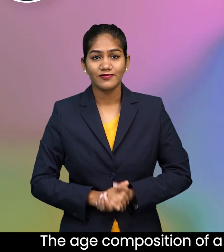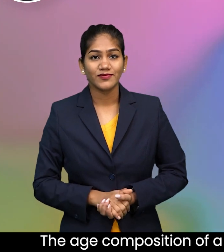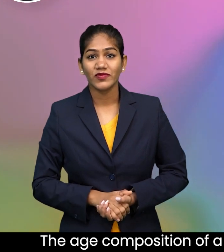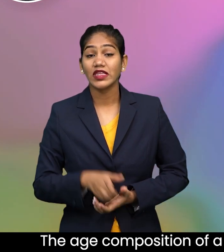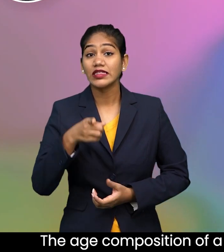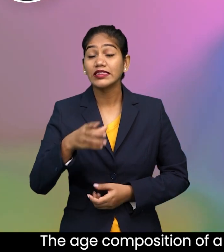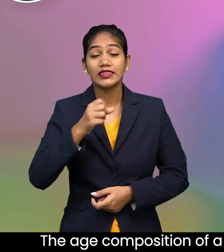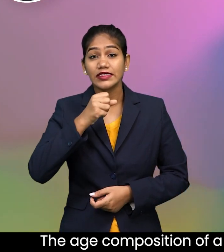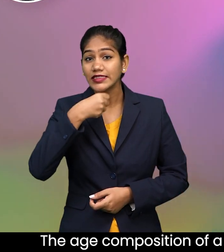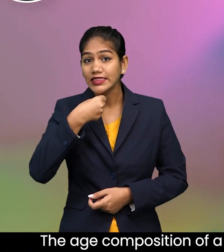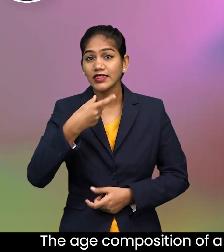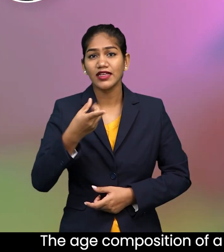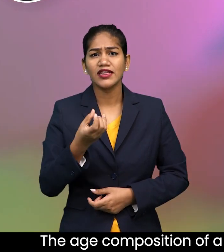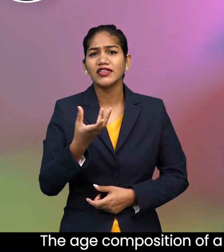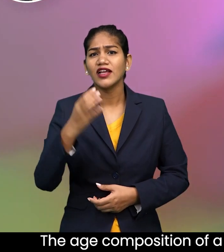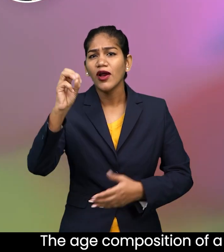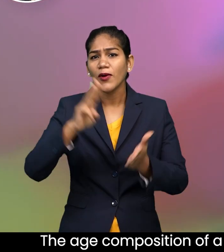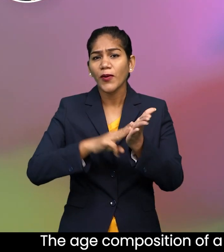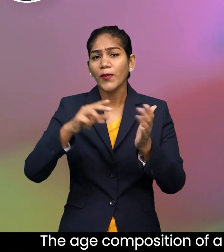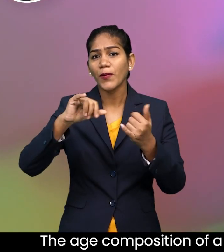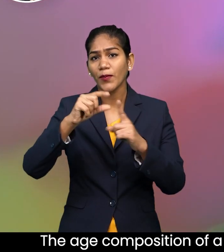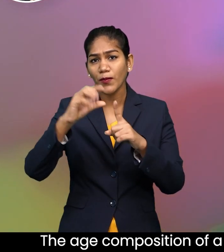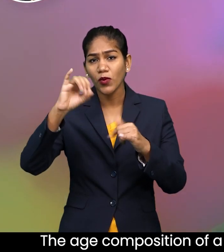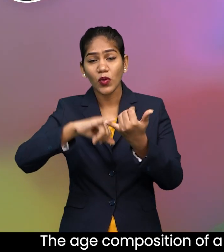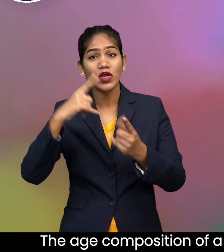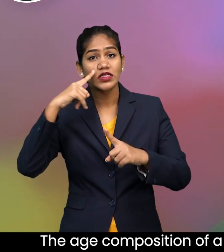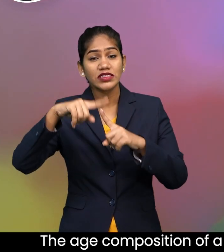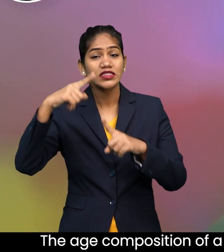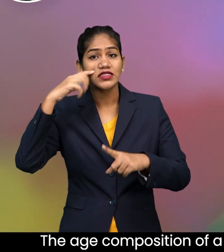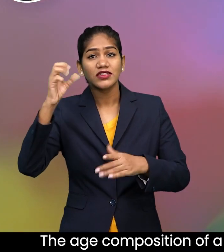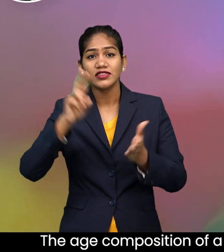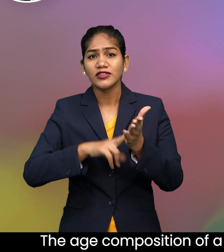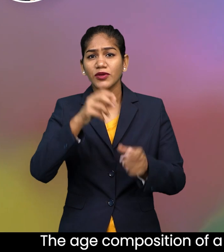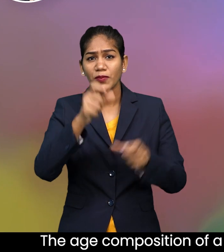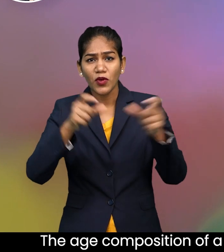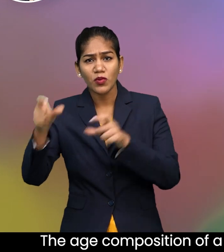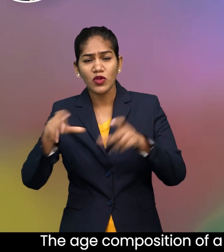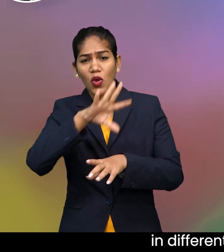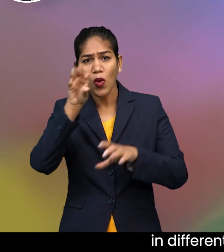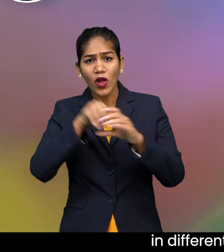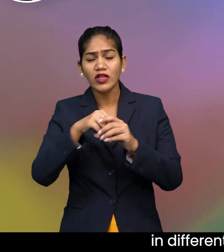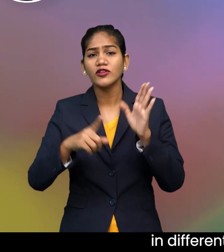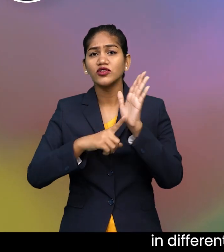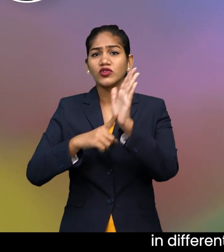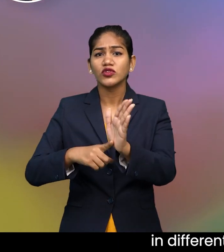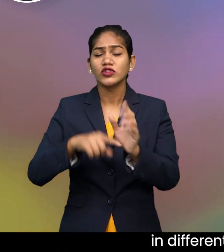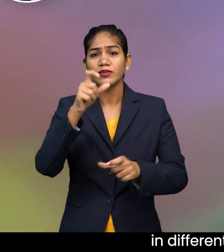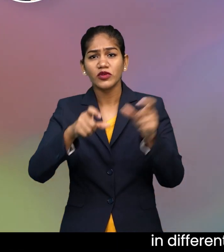The age composition of a population refers to the number of people in different age groups in